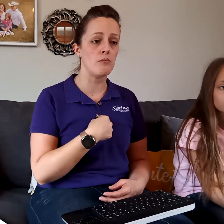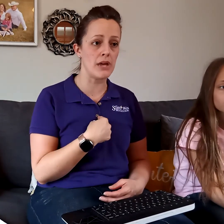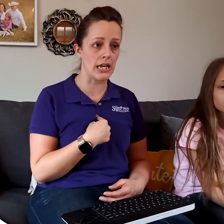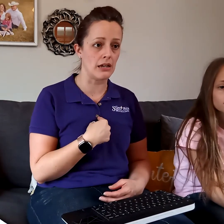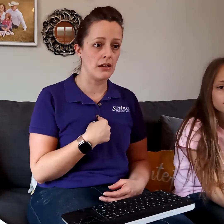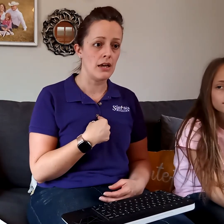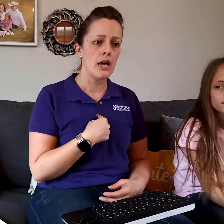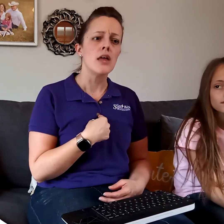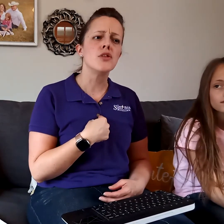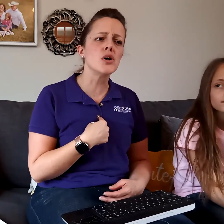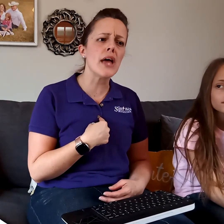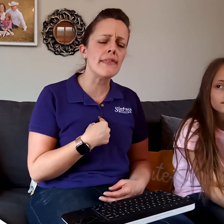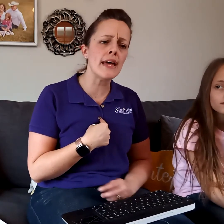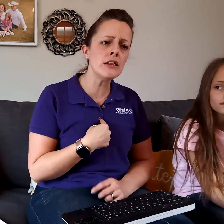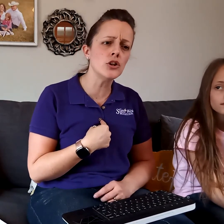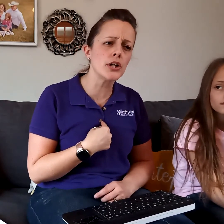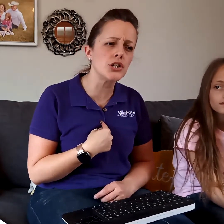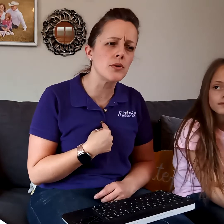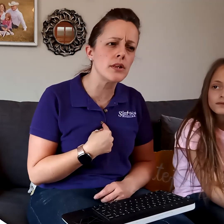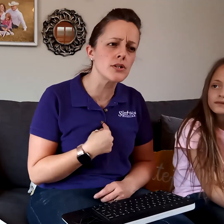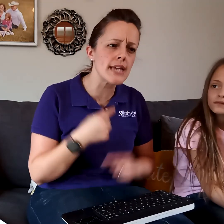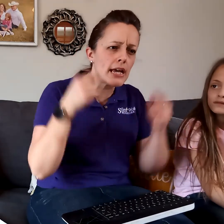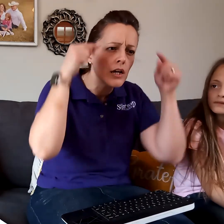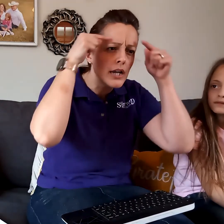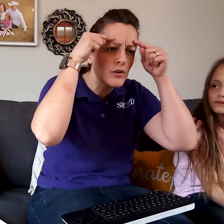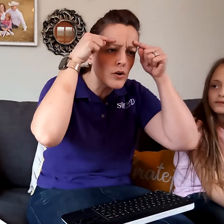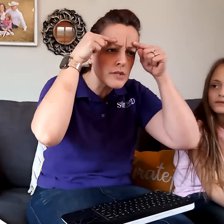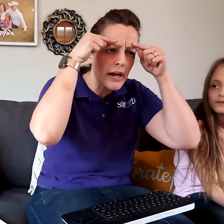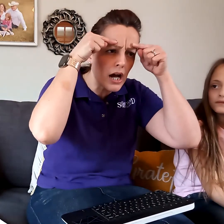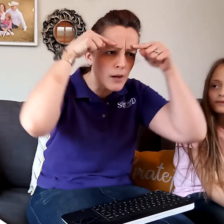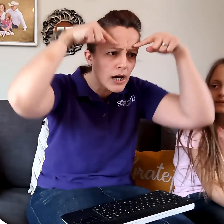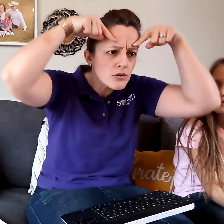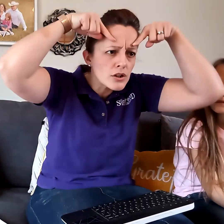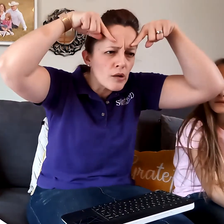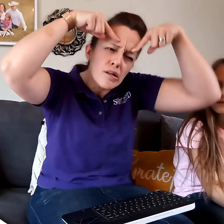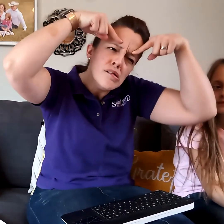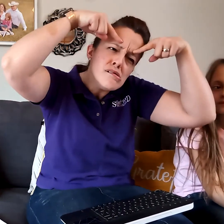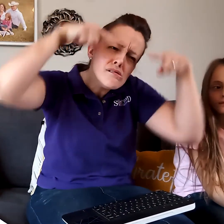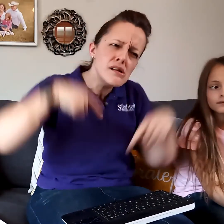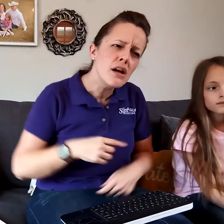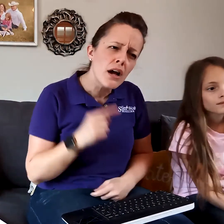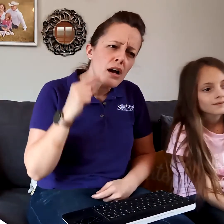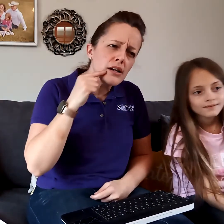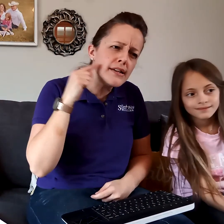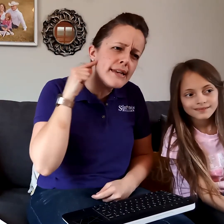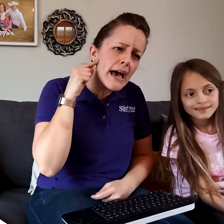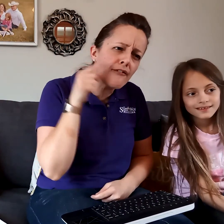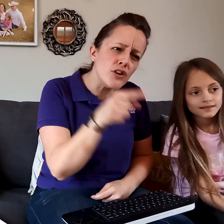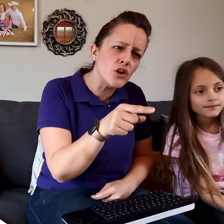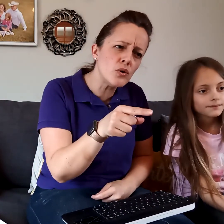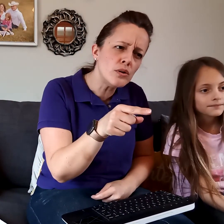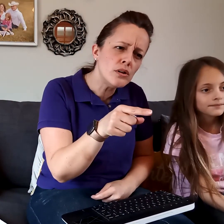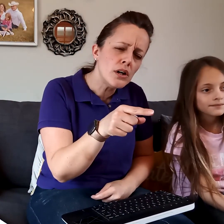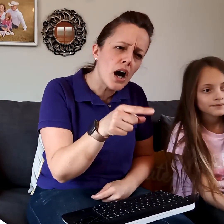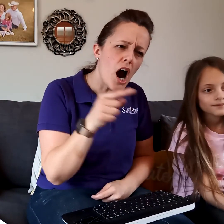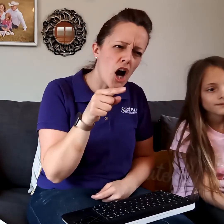me. And then they'll look at you and they'll say, now notice my eyebrows are going, deaf you? Are